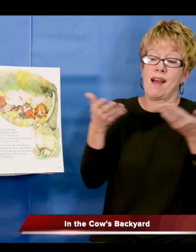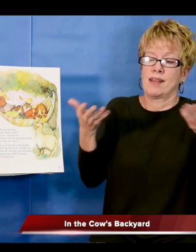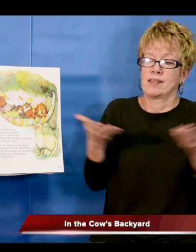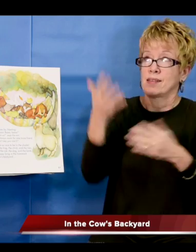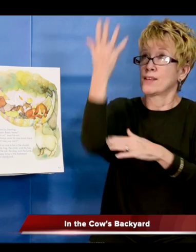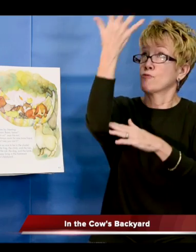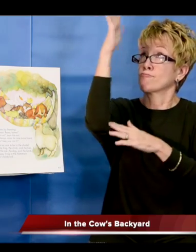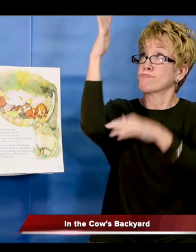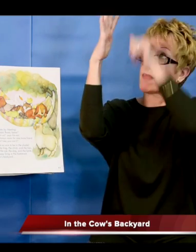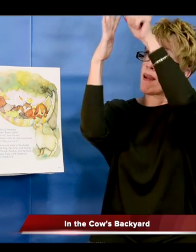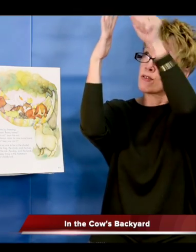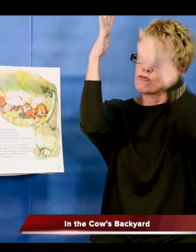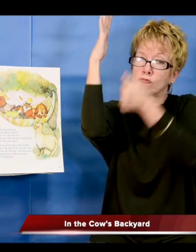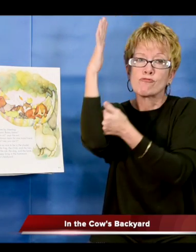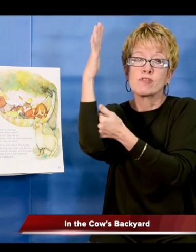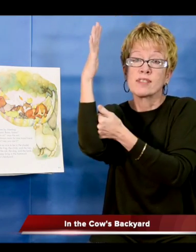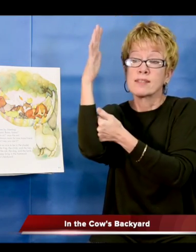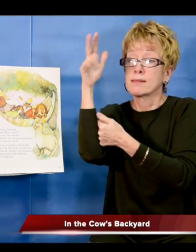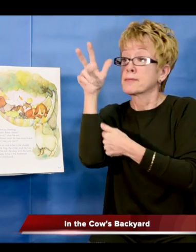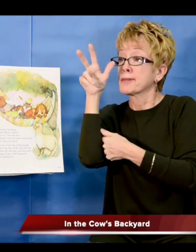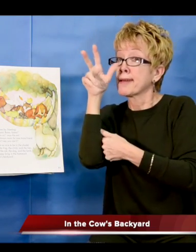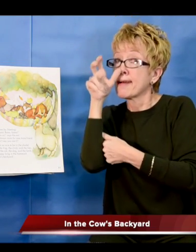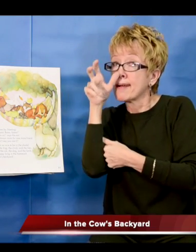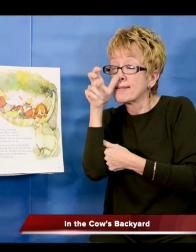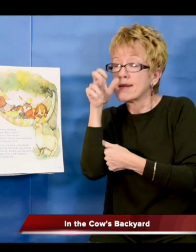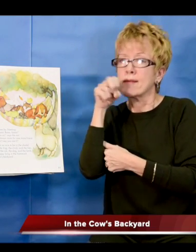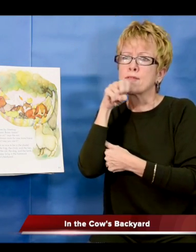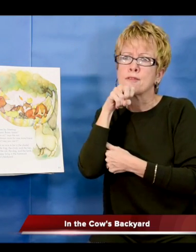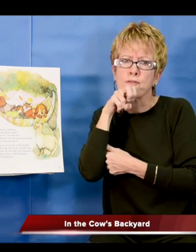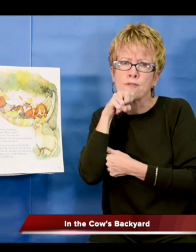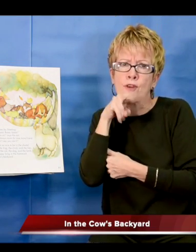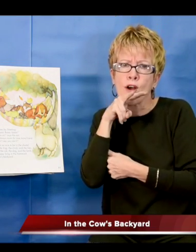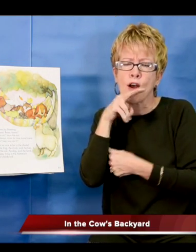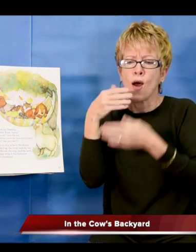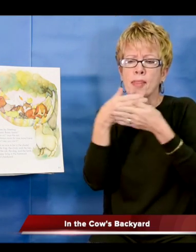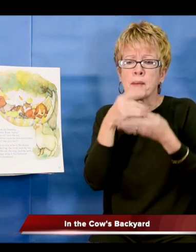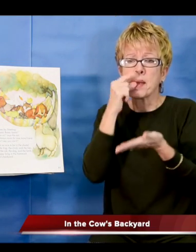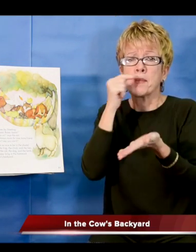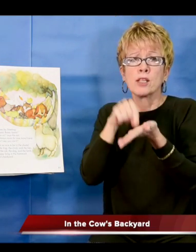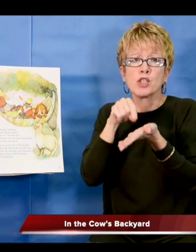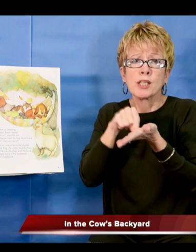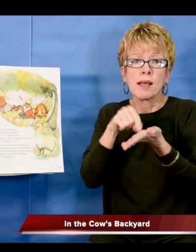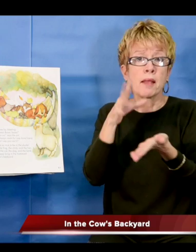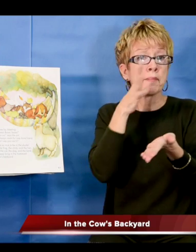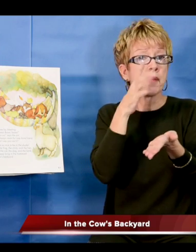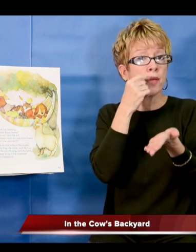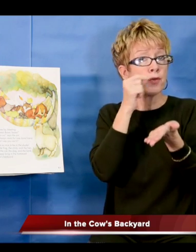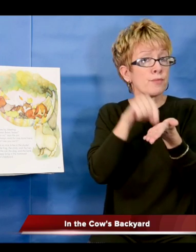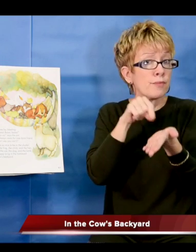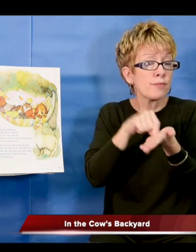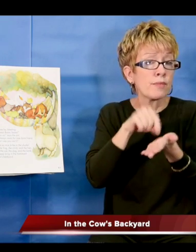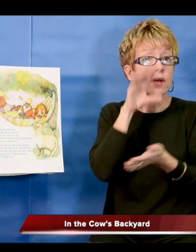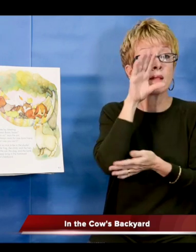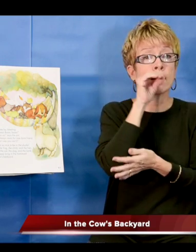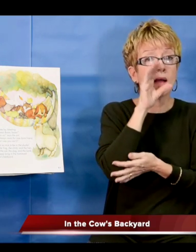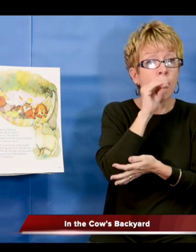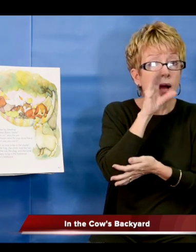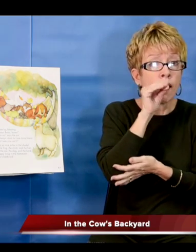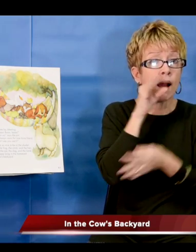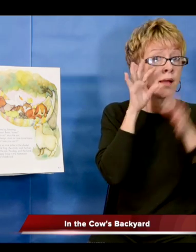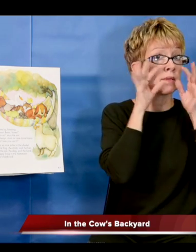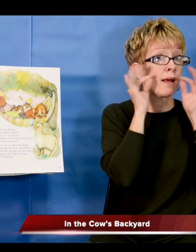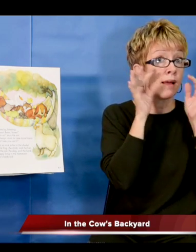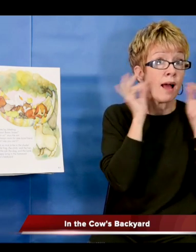to be in the shade. The ant, the frog, the chick, and the hen, the duck,